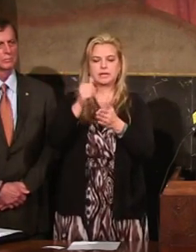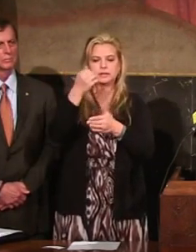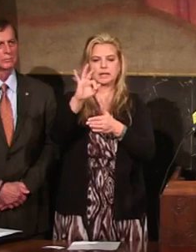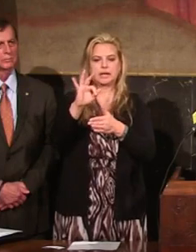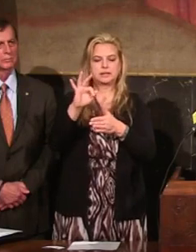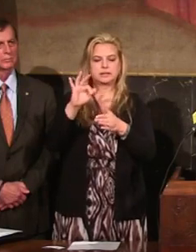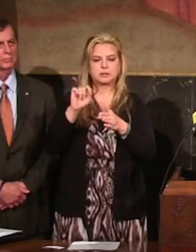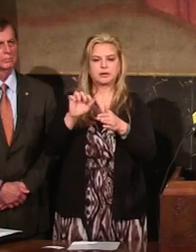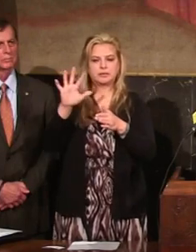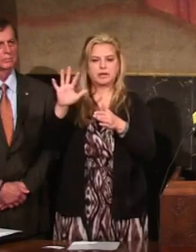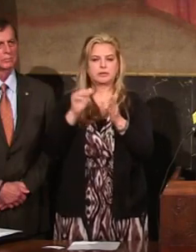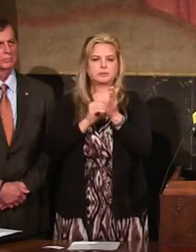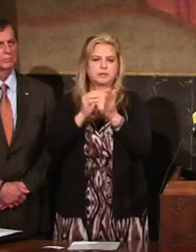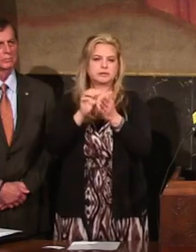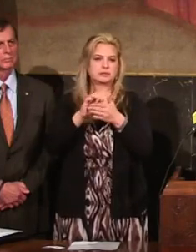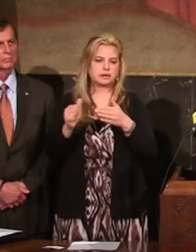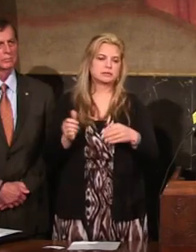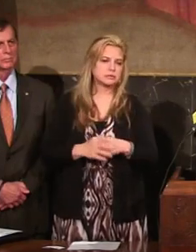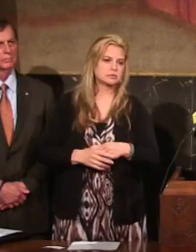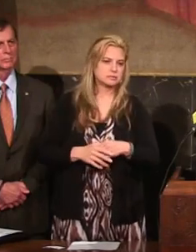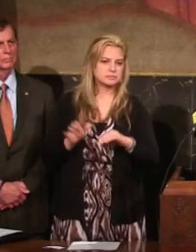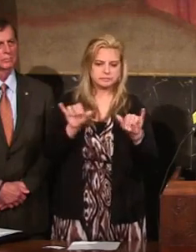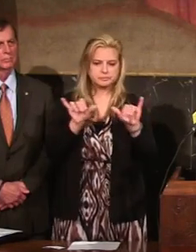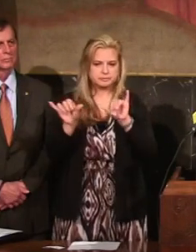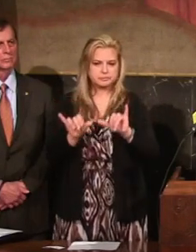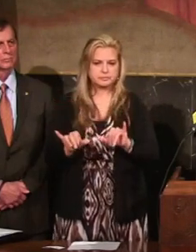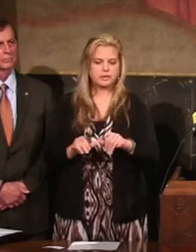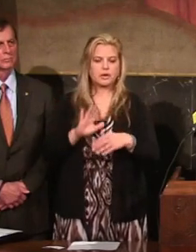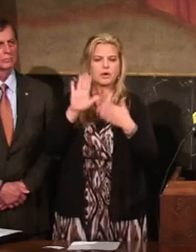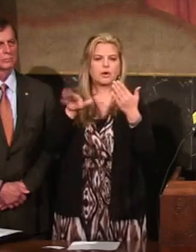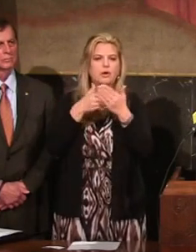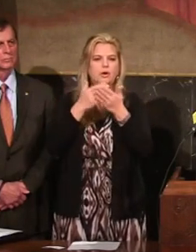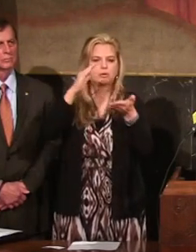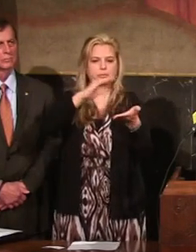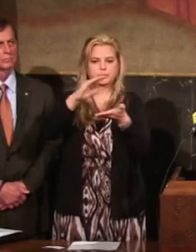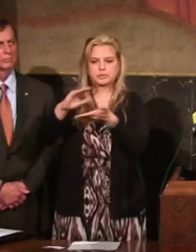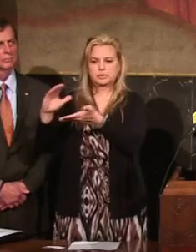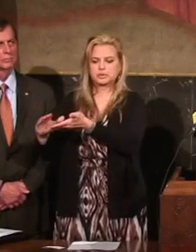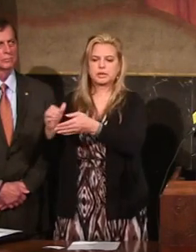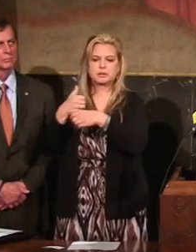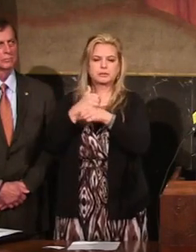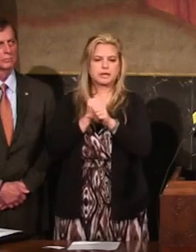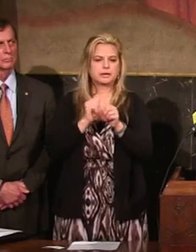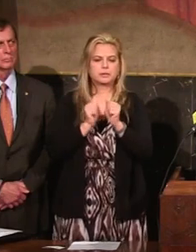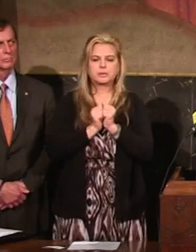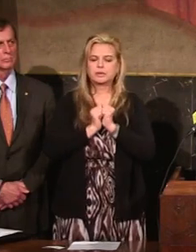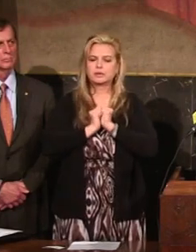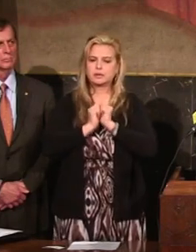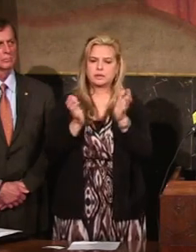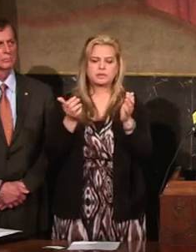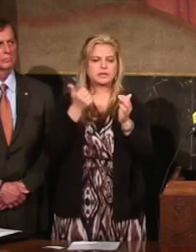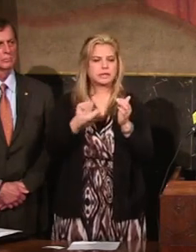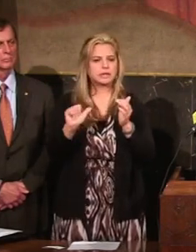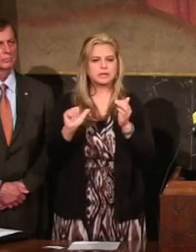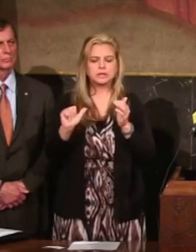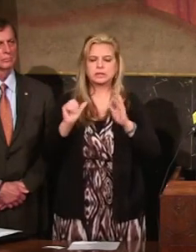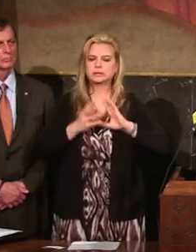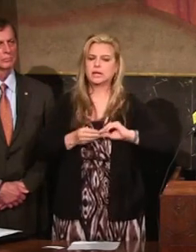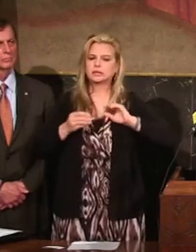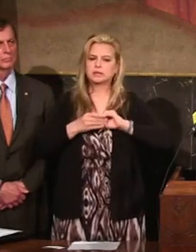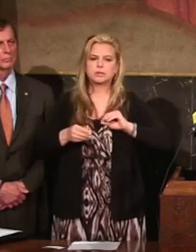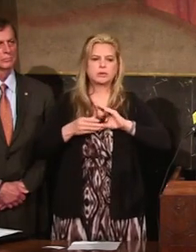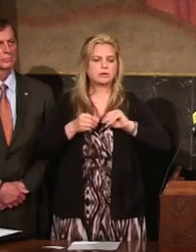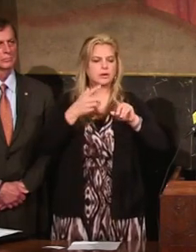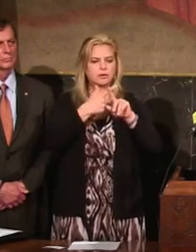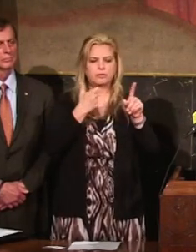million respectively. All of these reductions were made with absolutely no testimony from the